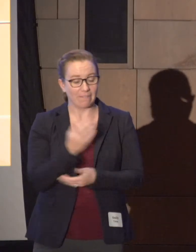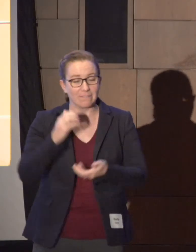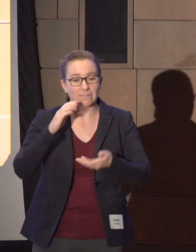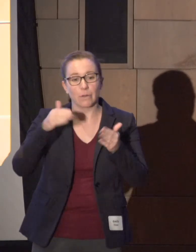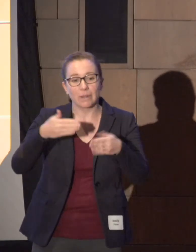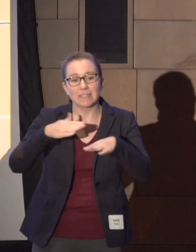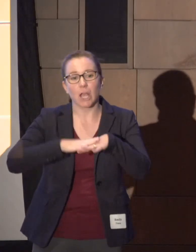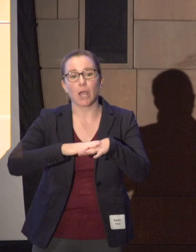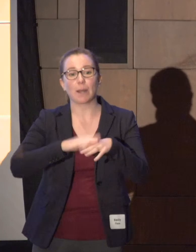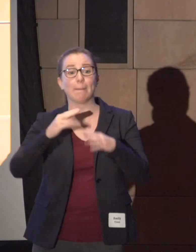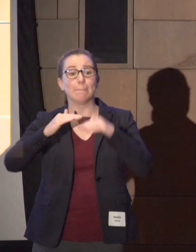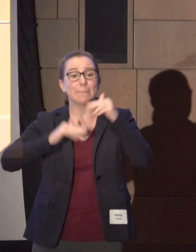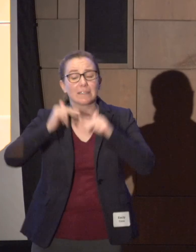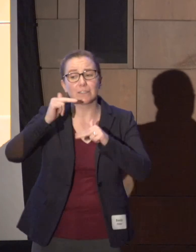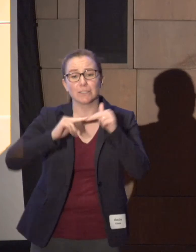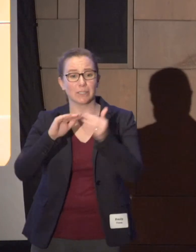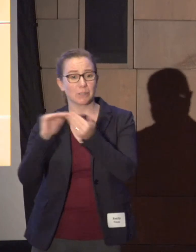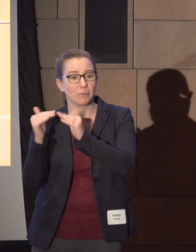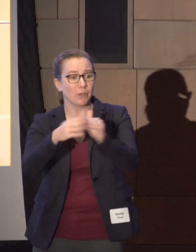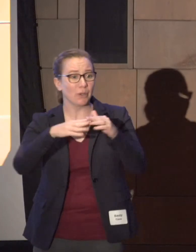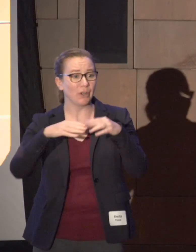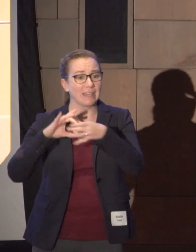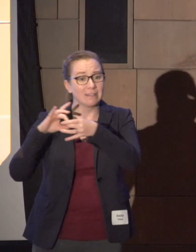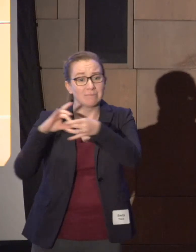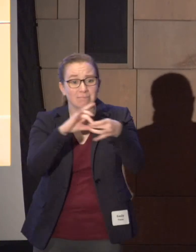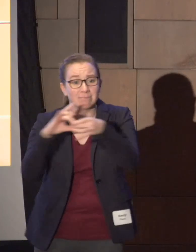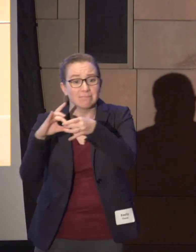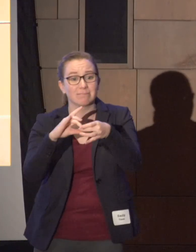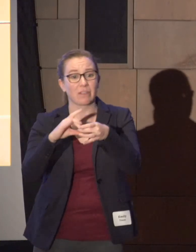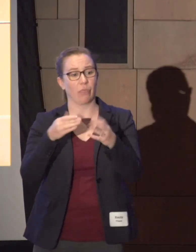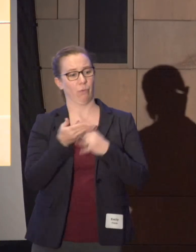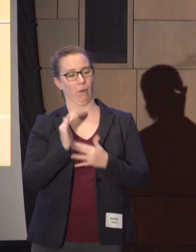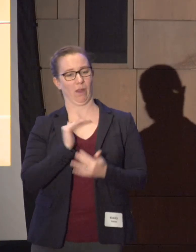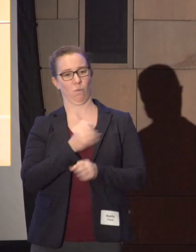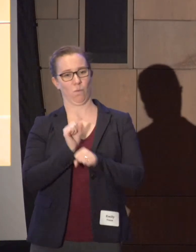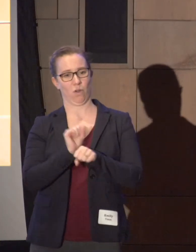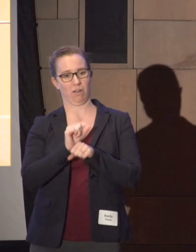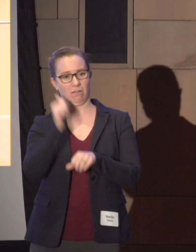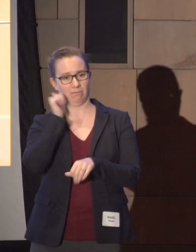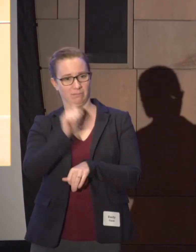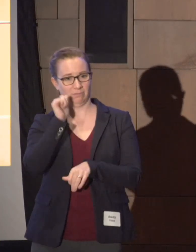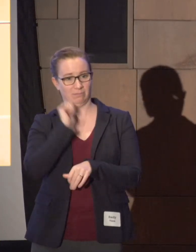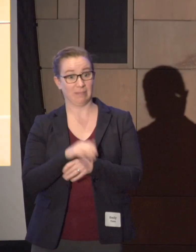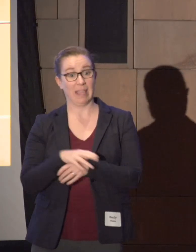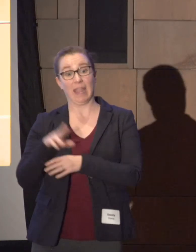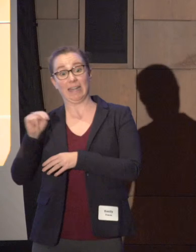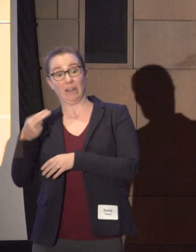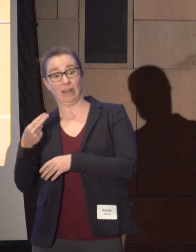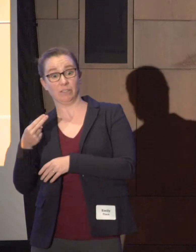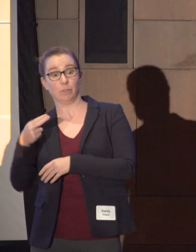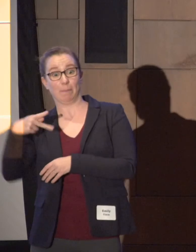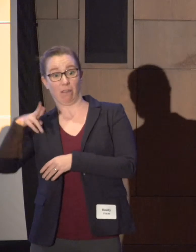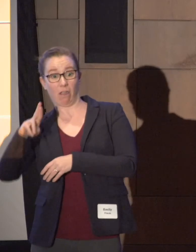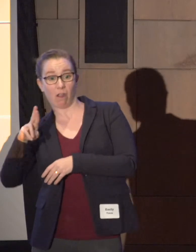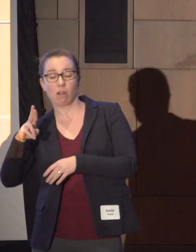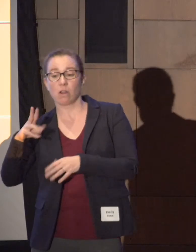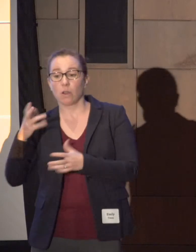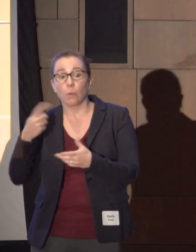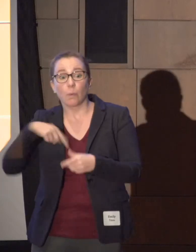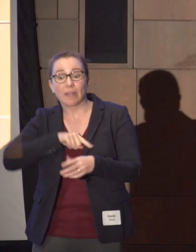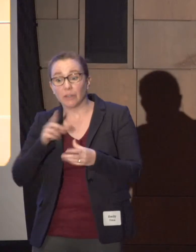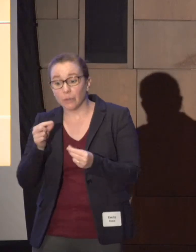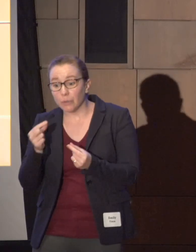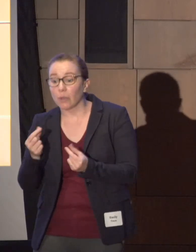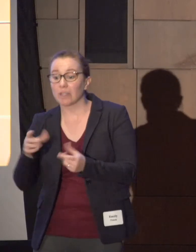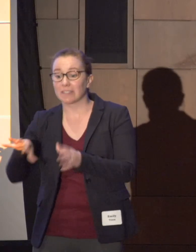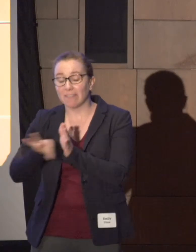community ties through the work we do every day. At NHPR, what we do every day is find and share the